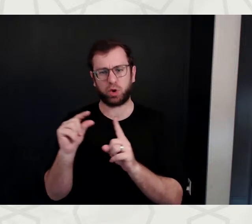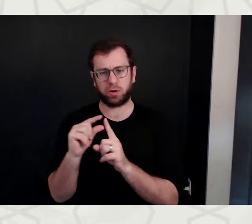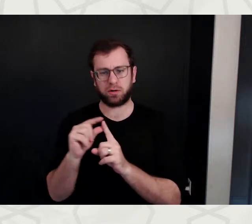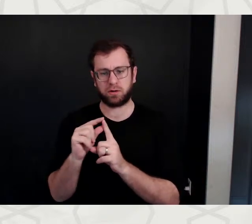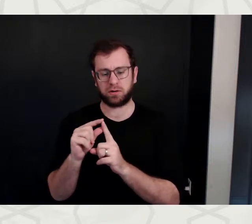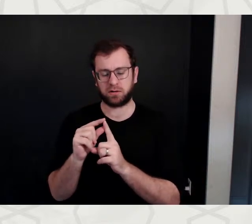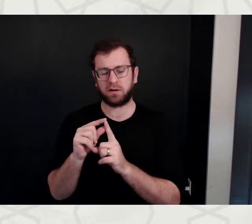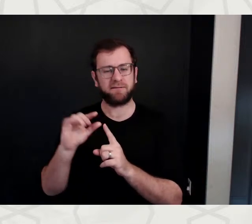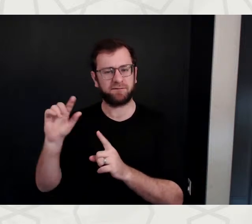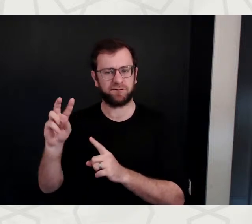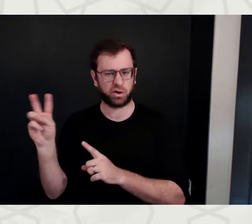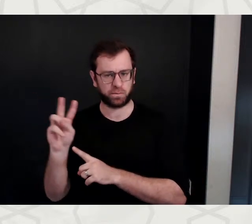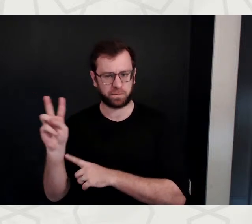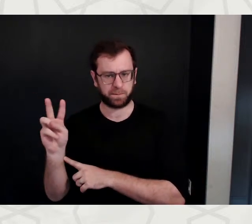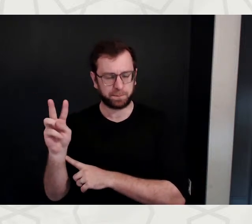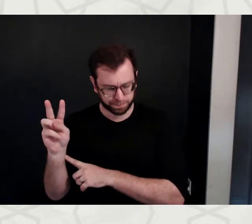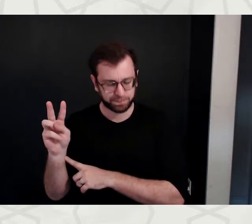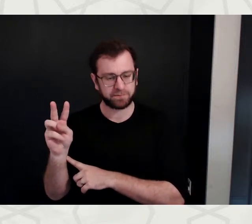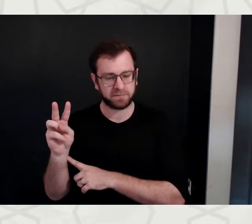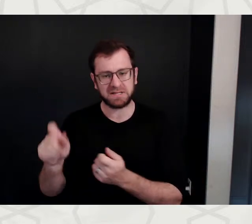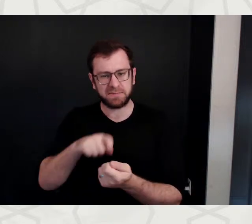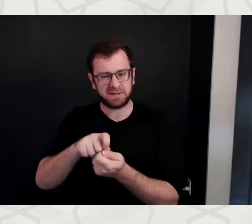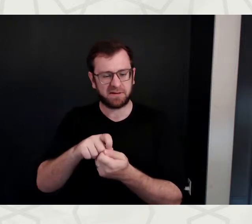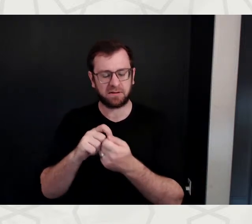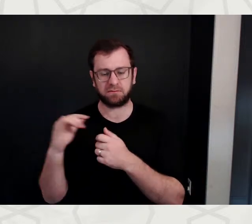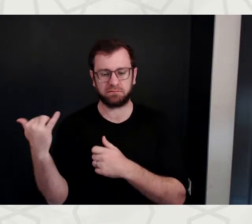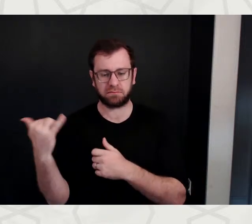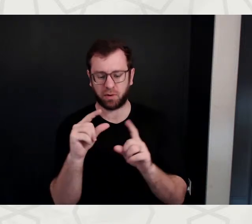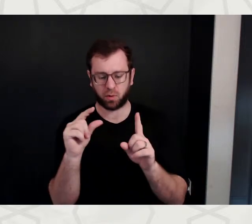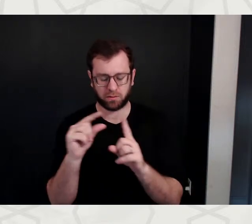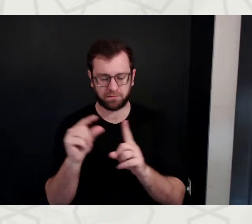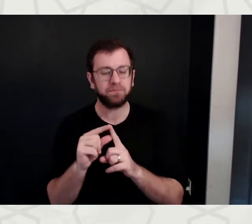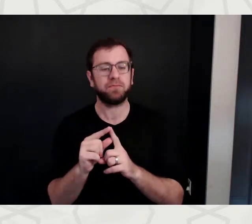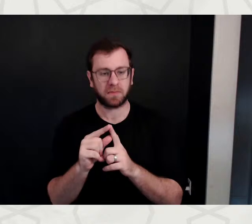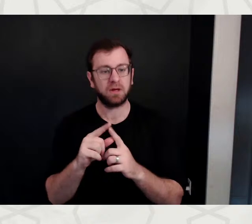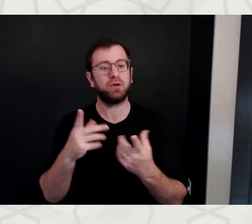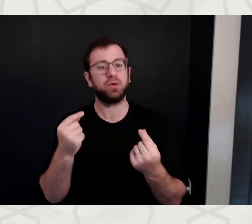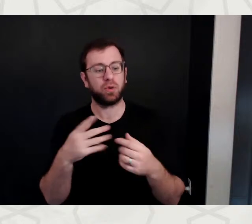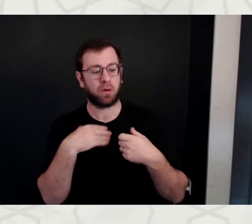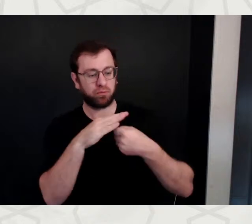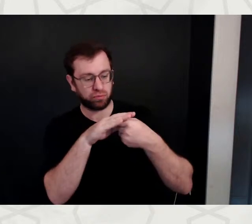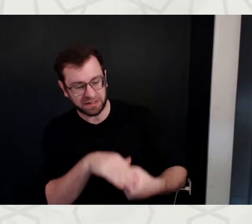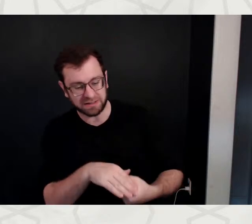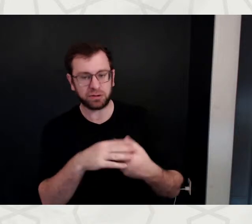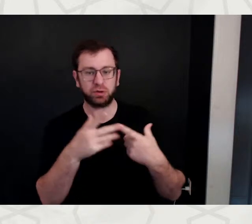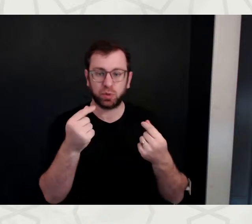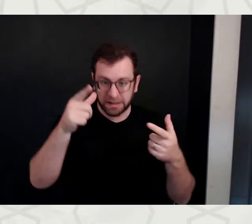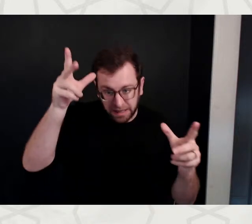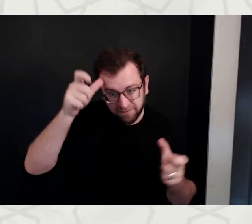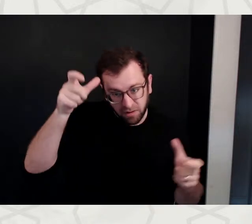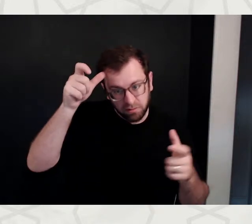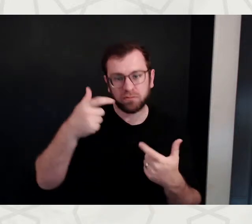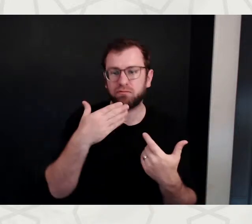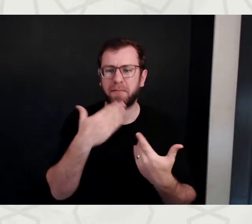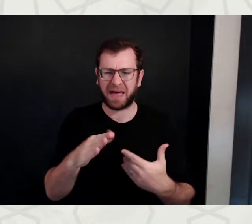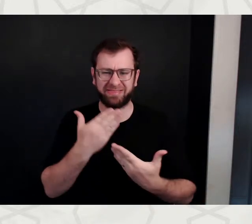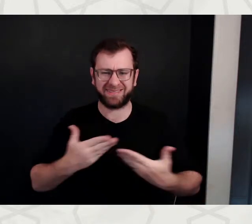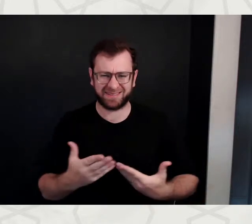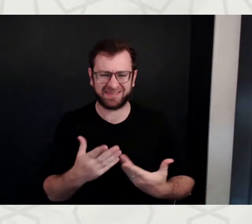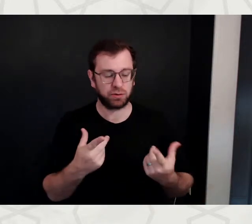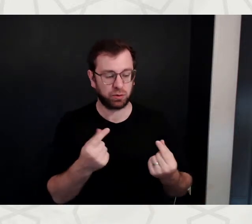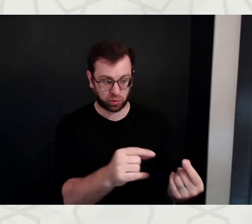to oppress, to do evil, to do wrong. And we have heard, and we repeat, la udwana illa